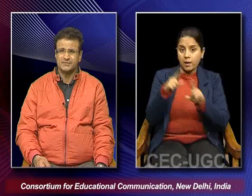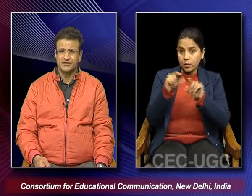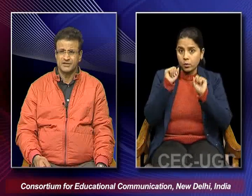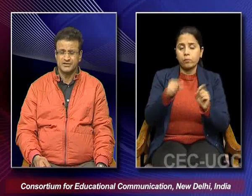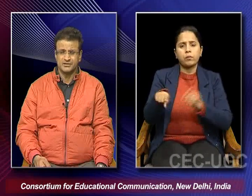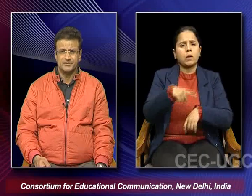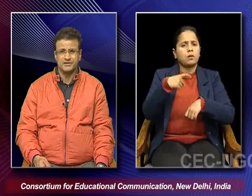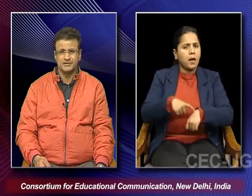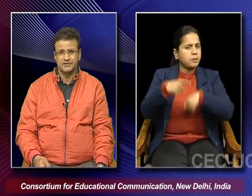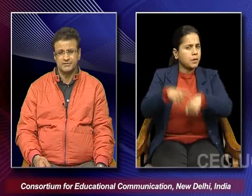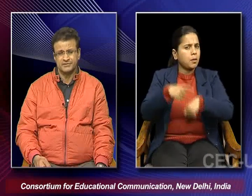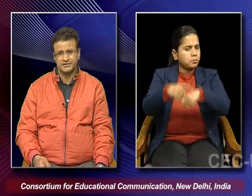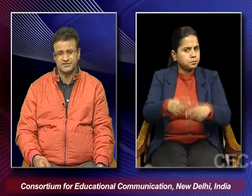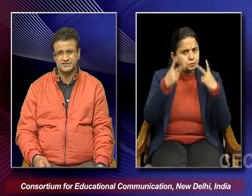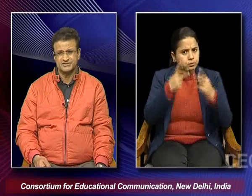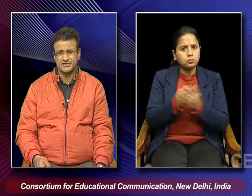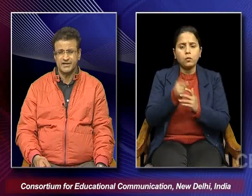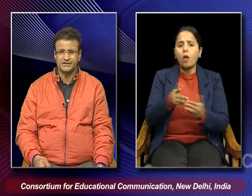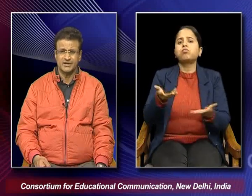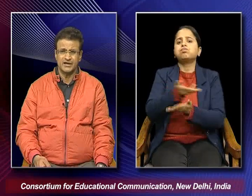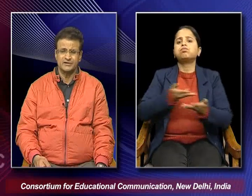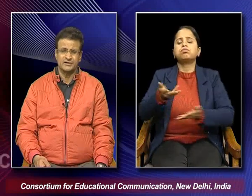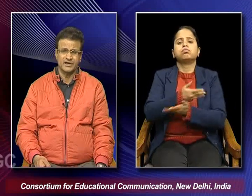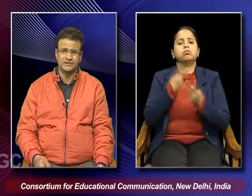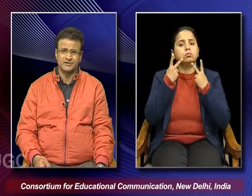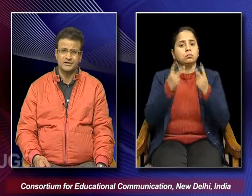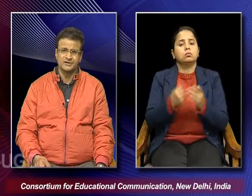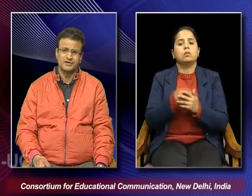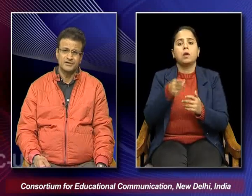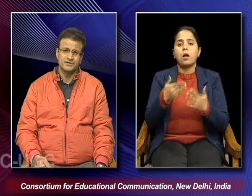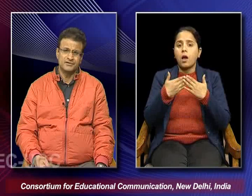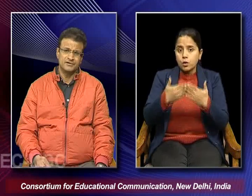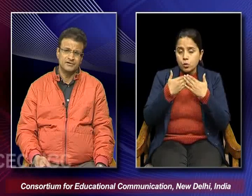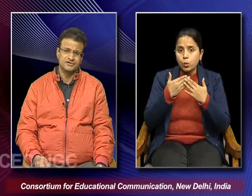time and again been discussed in